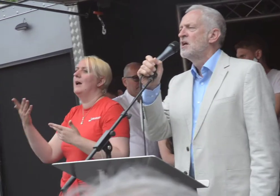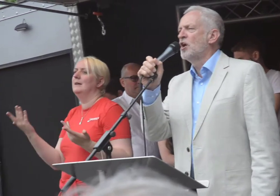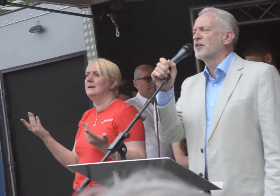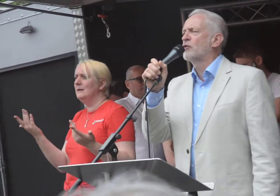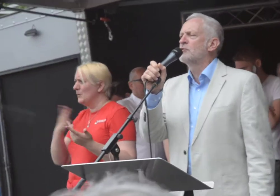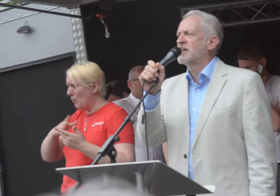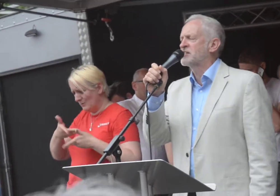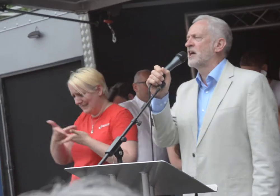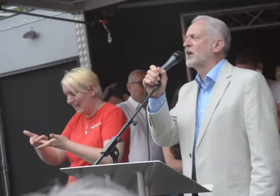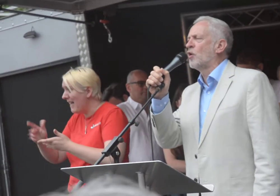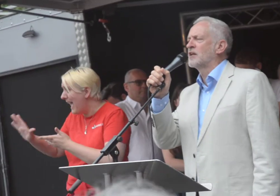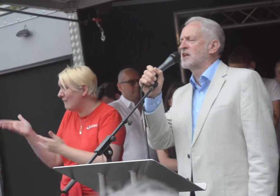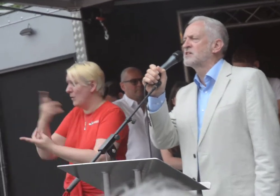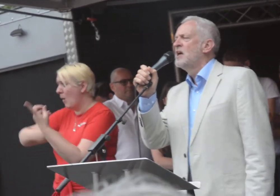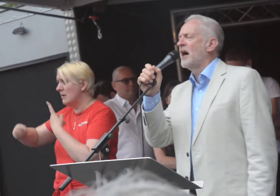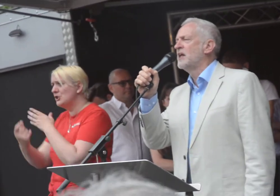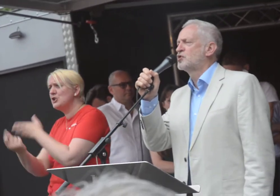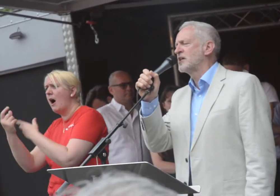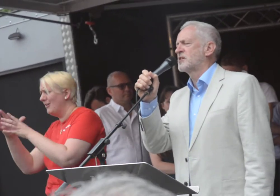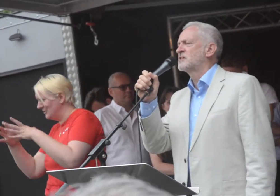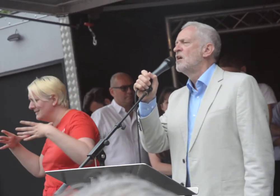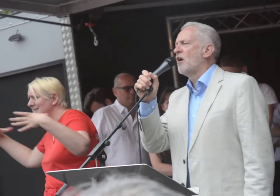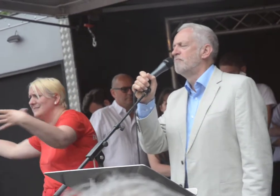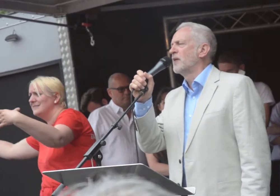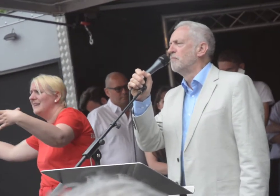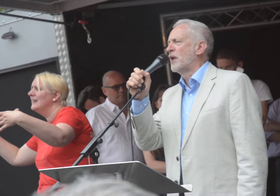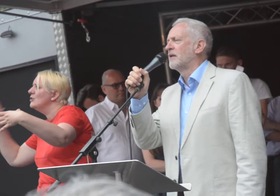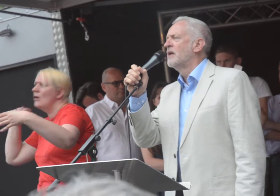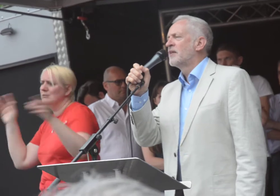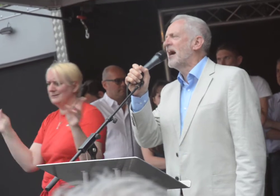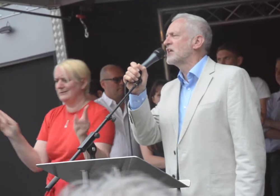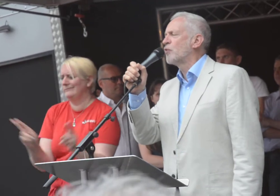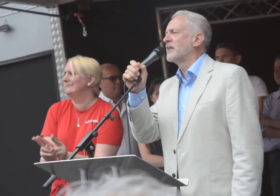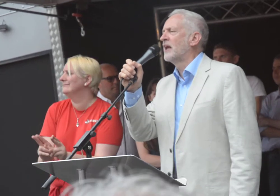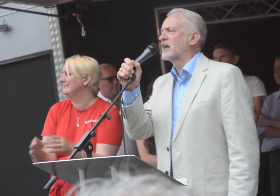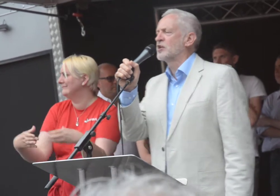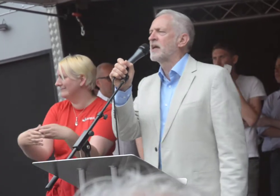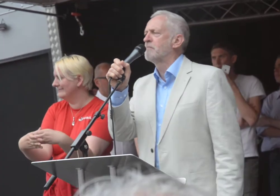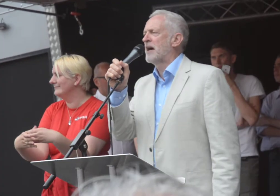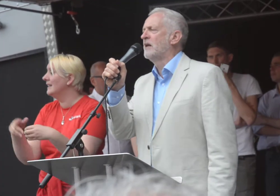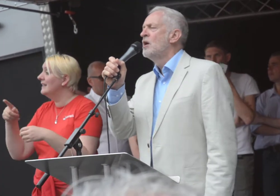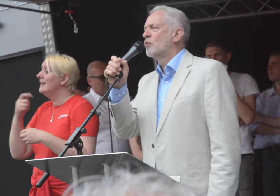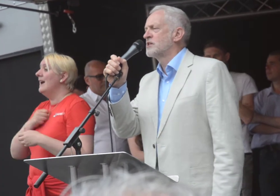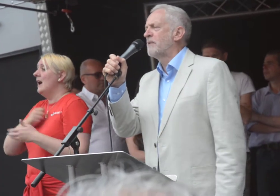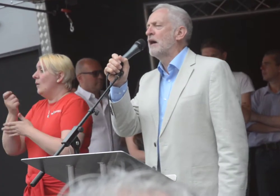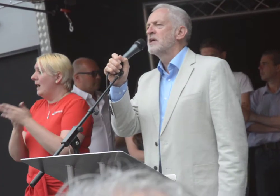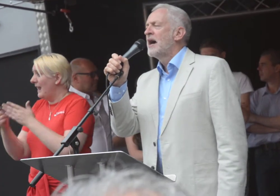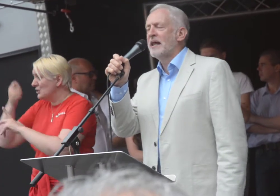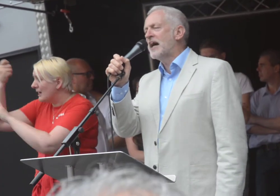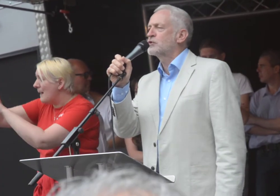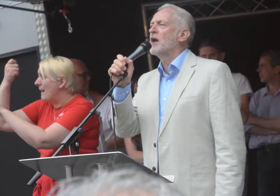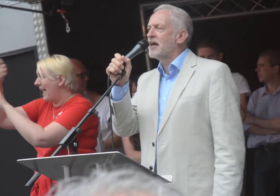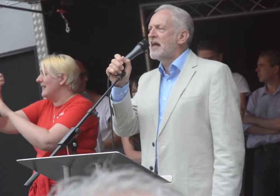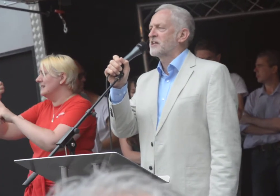chance, not the grotesque inequalities and injustice of modern Britain. That is what the election campaign was about,